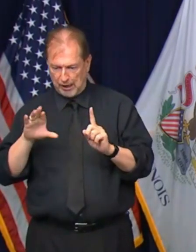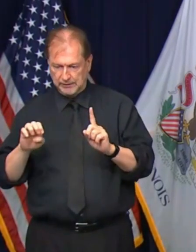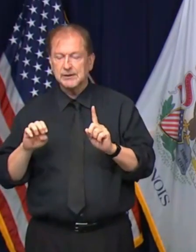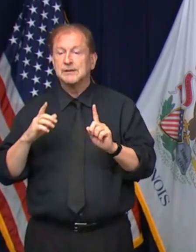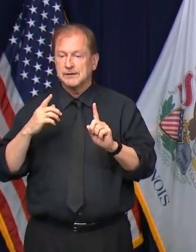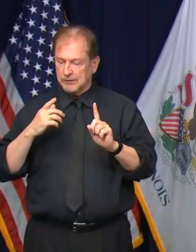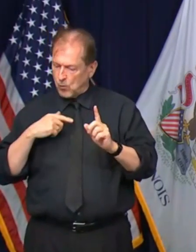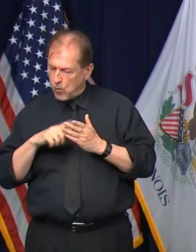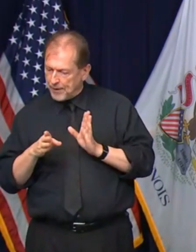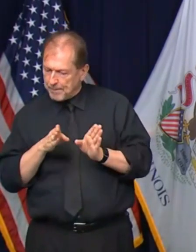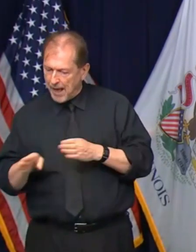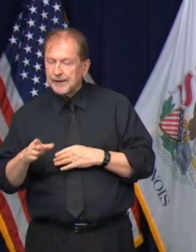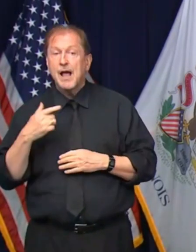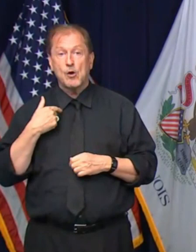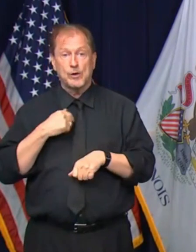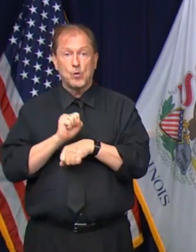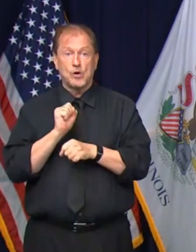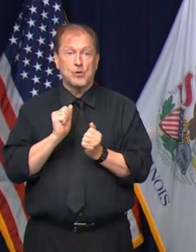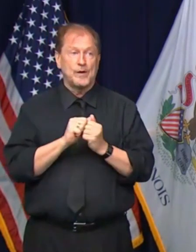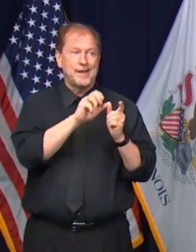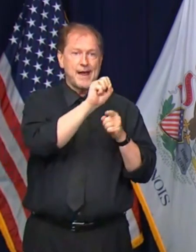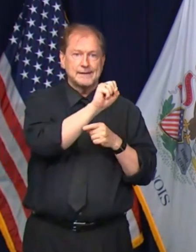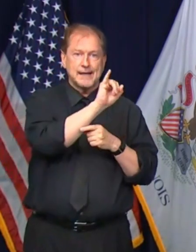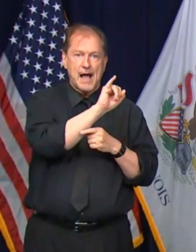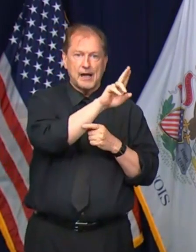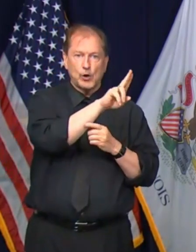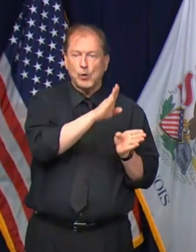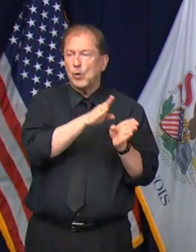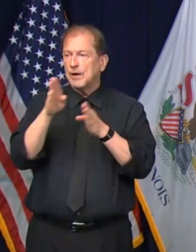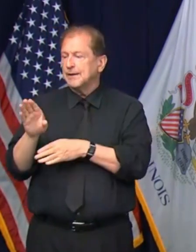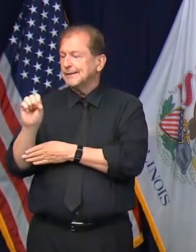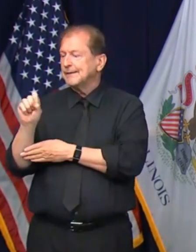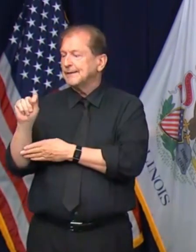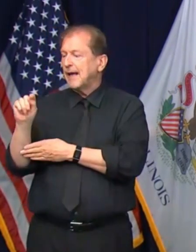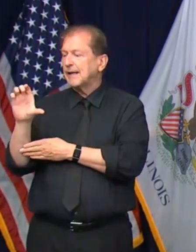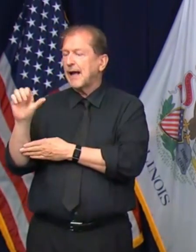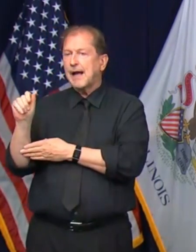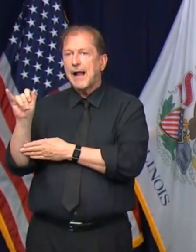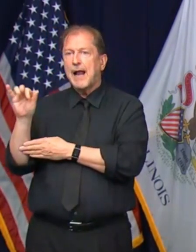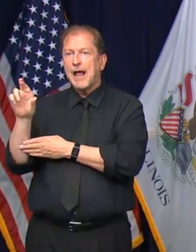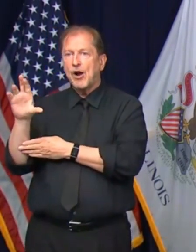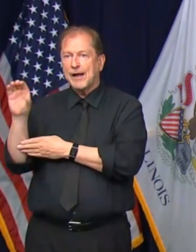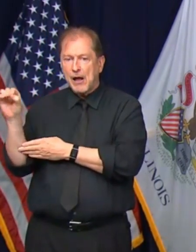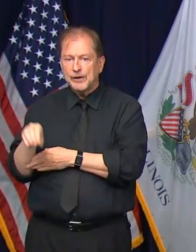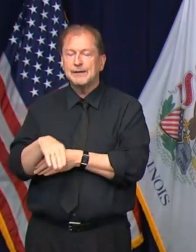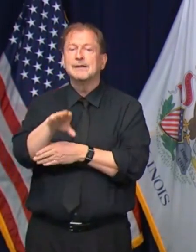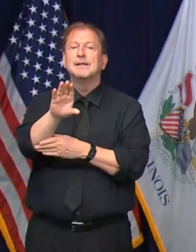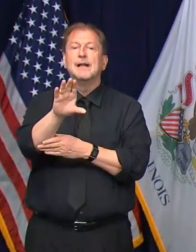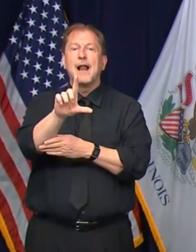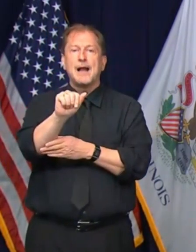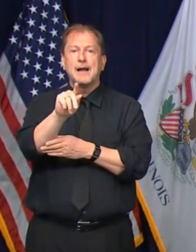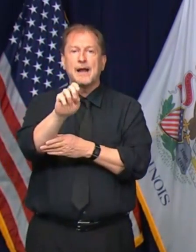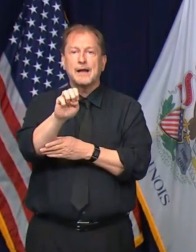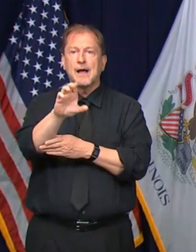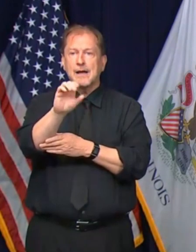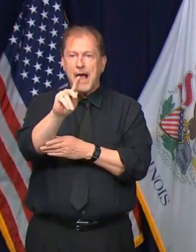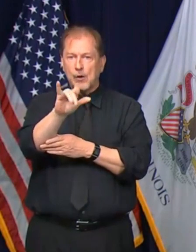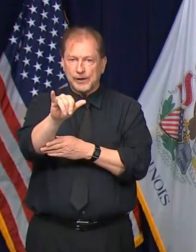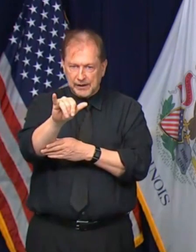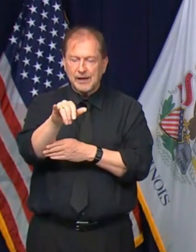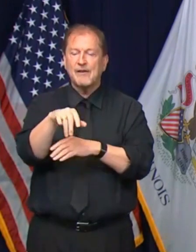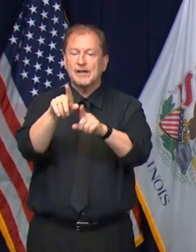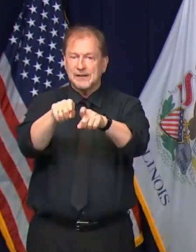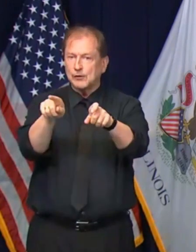SIU and with St. Clair County and with other counties, and Lake County as 2 test beds for us. And then, of course,